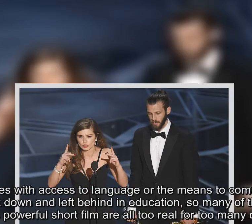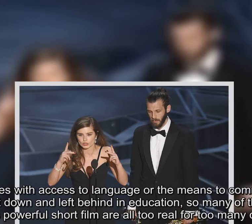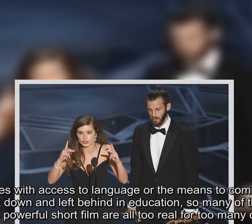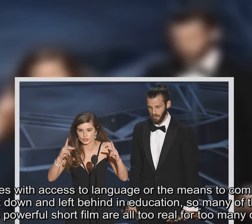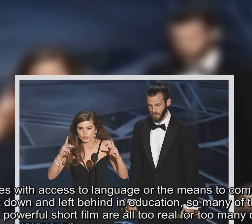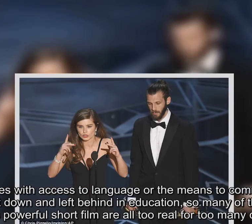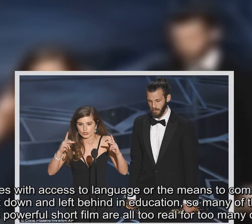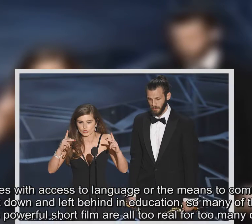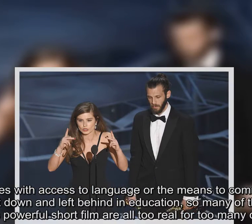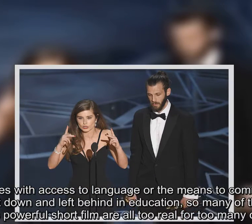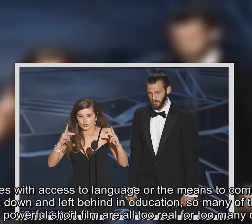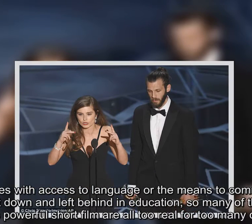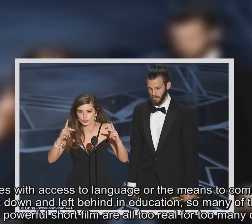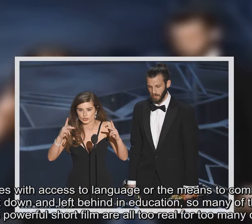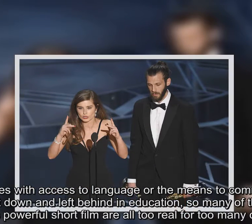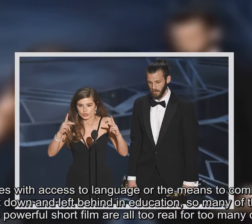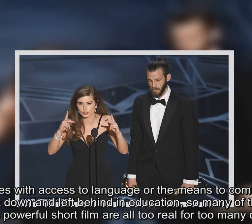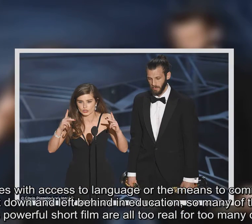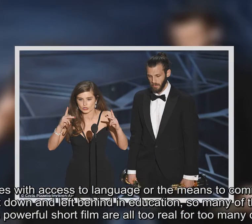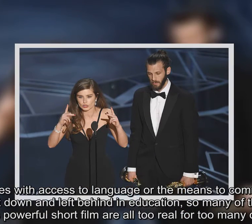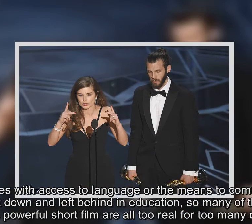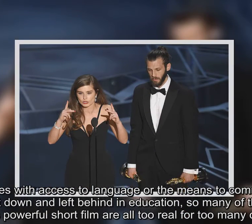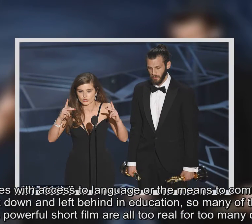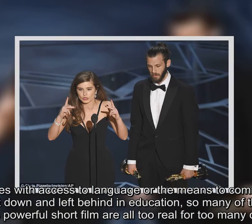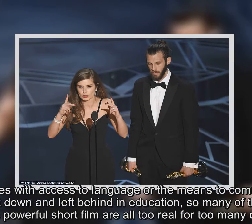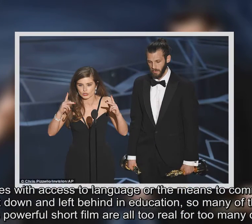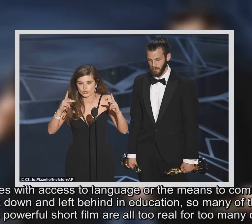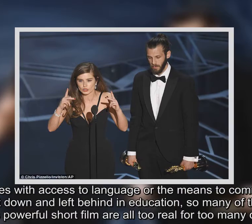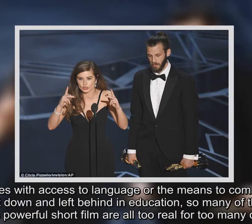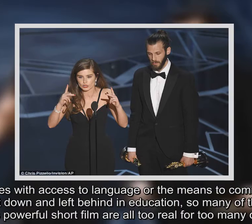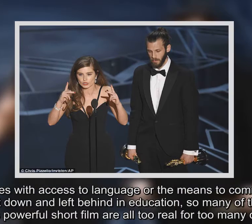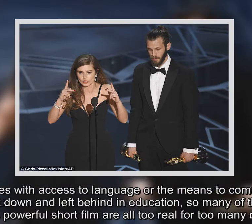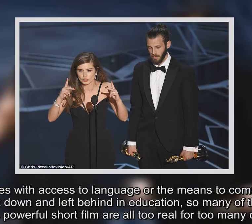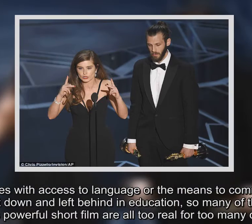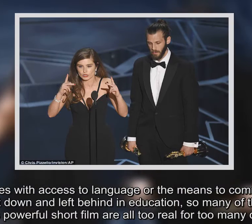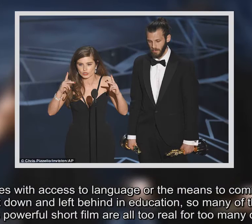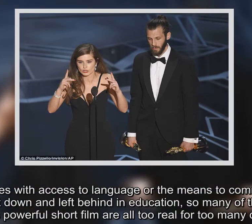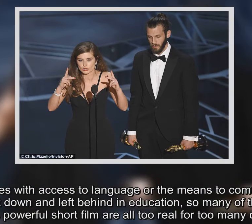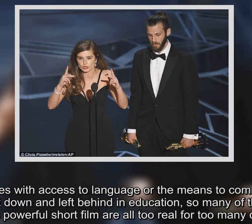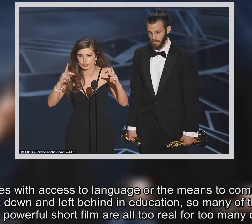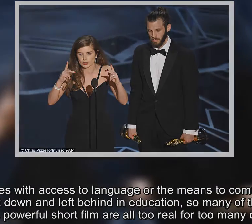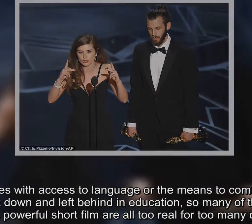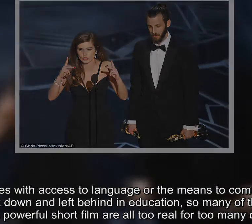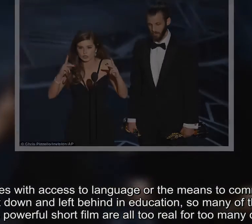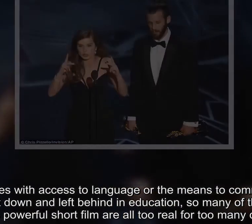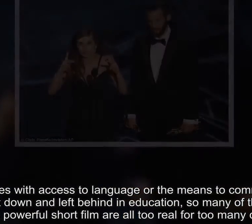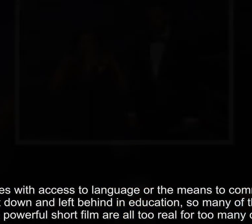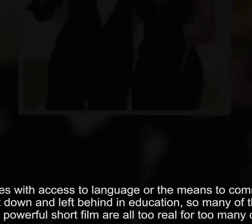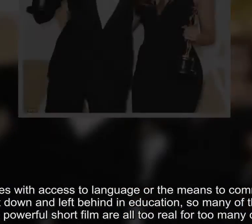many of the themes shown in this powerful short film are all too real for too many deaf children.